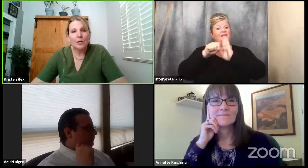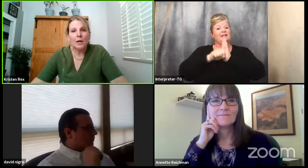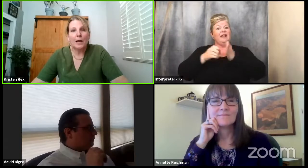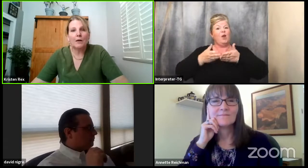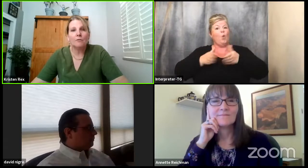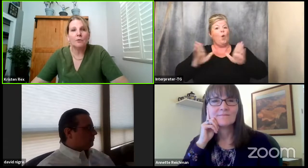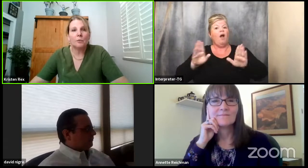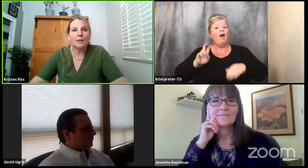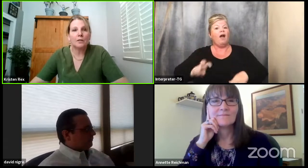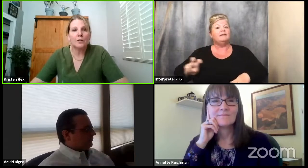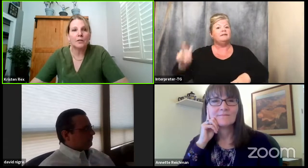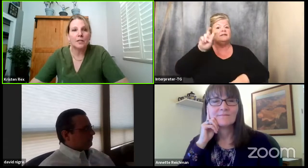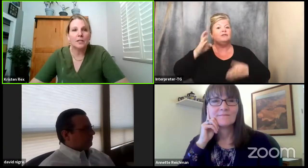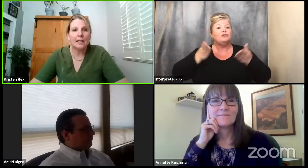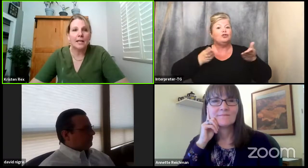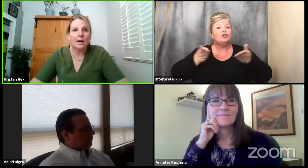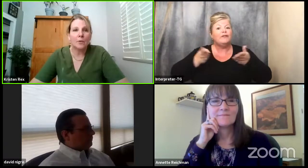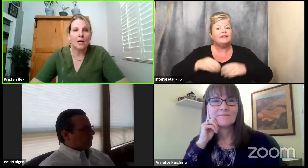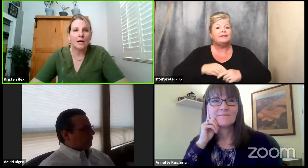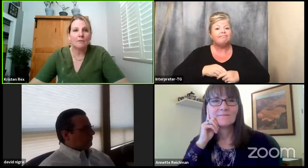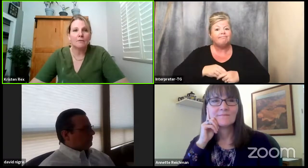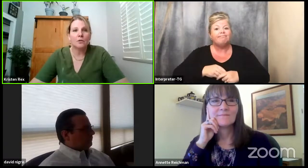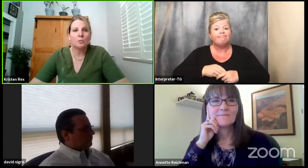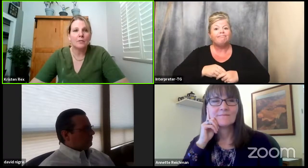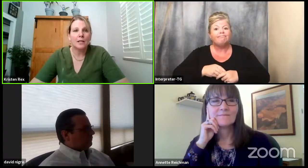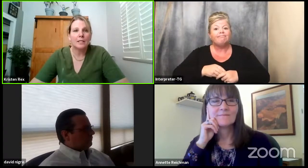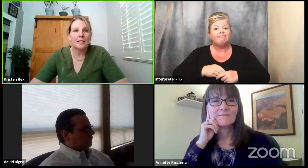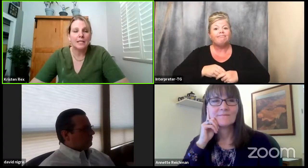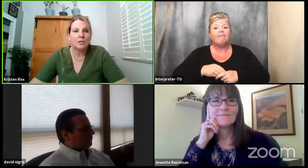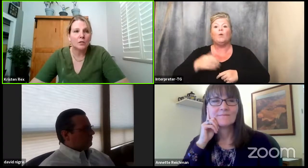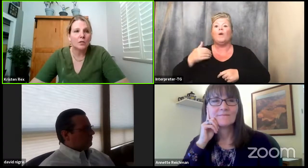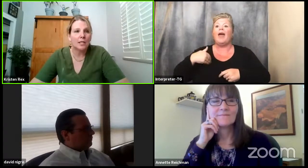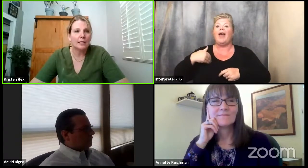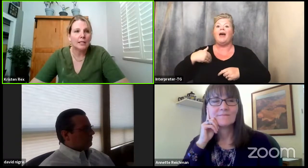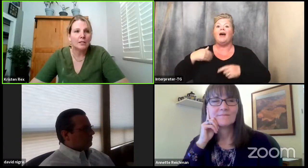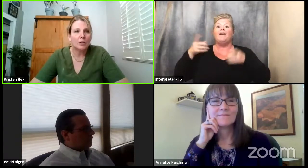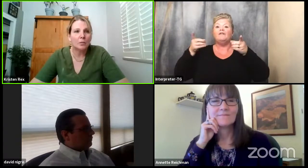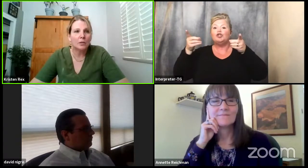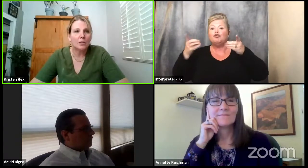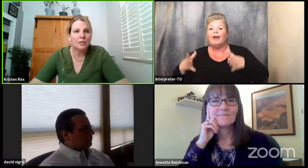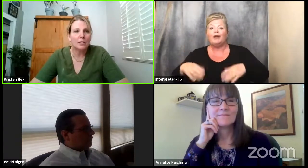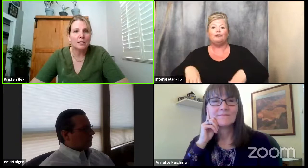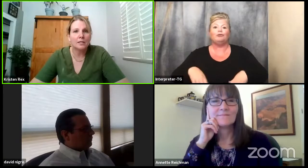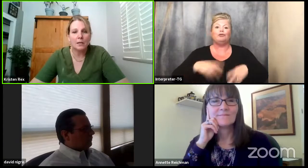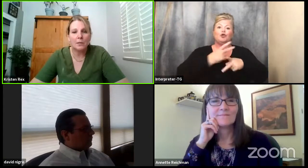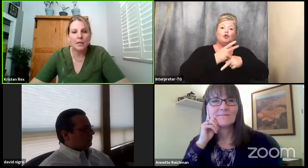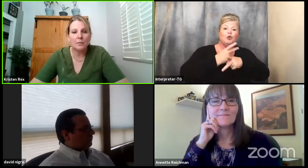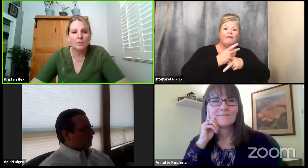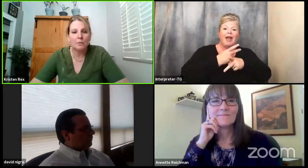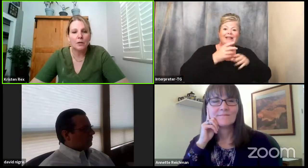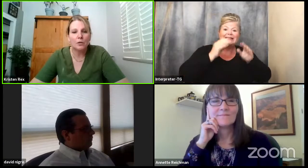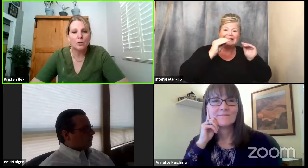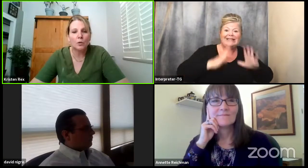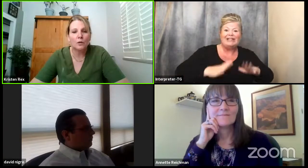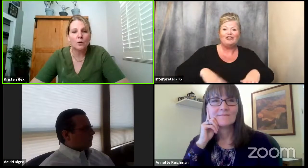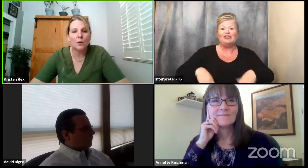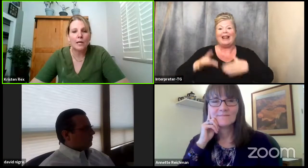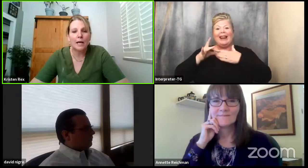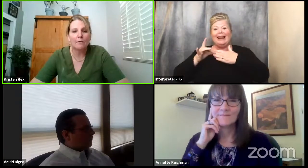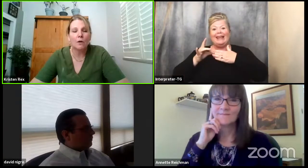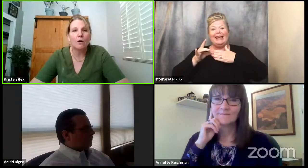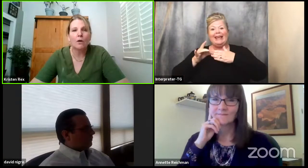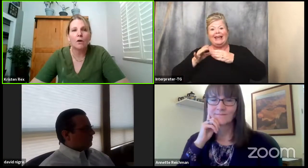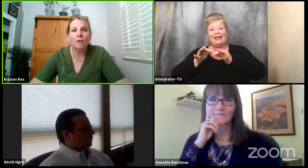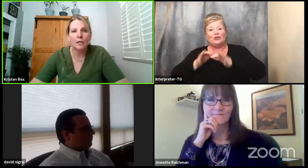where you have directors and now we have supervising teachers and lead interpreters stepping up to make sure that